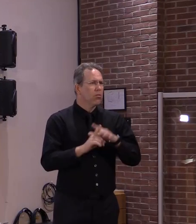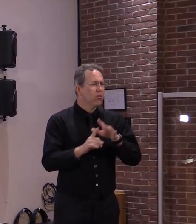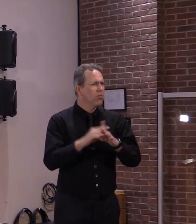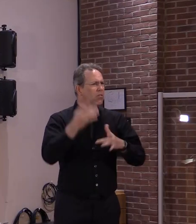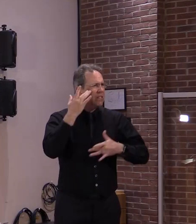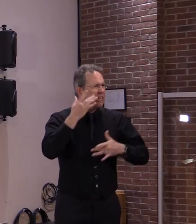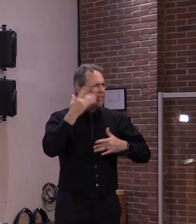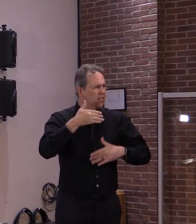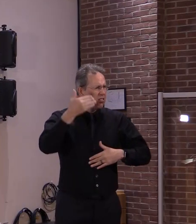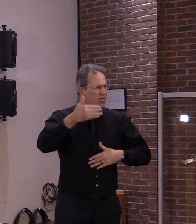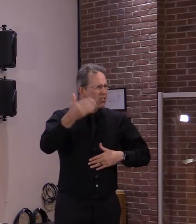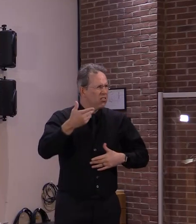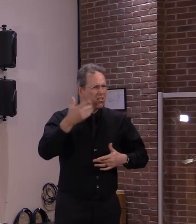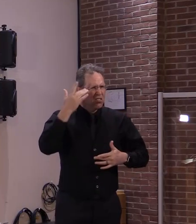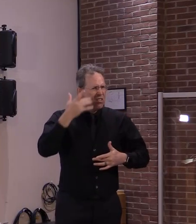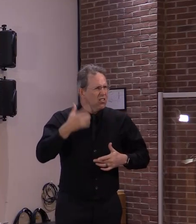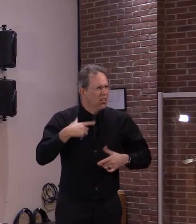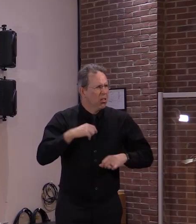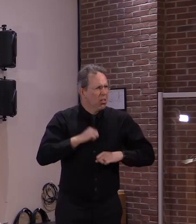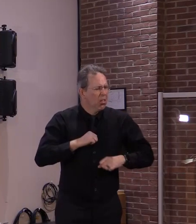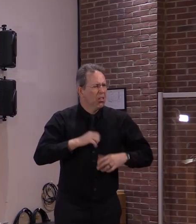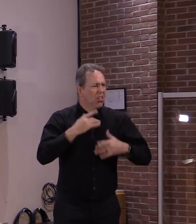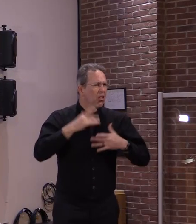Generally, around the country, a lot of